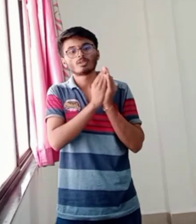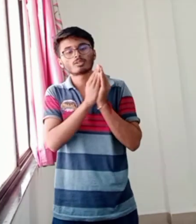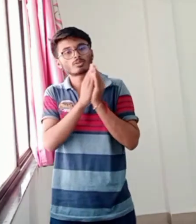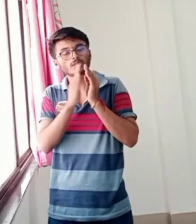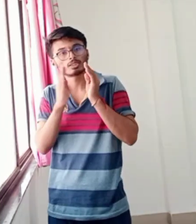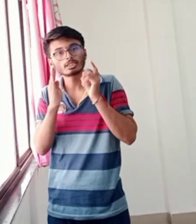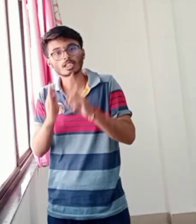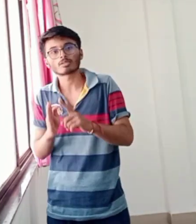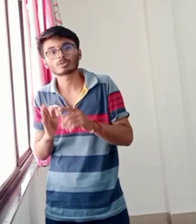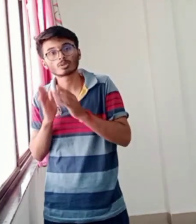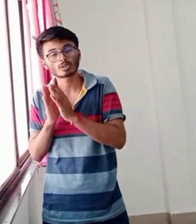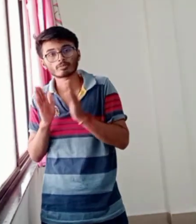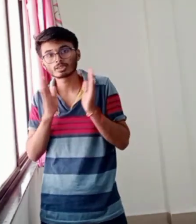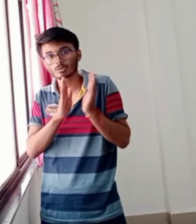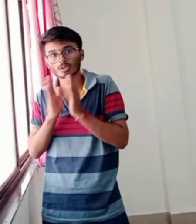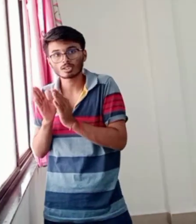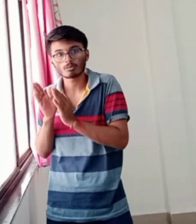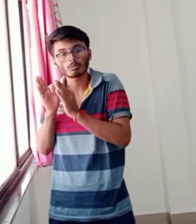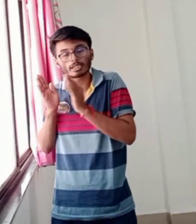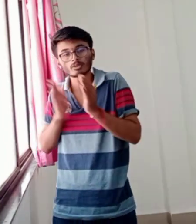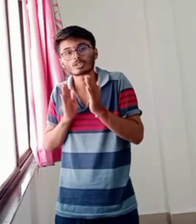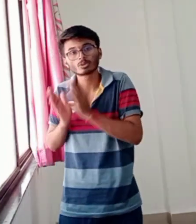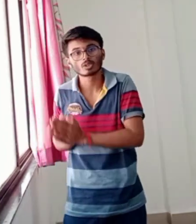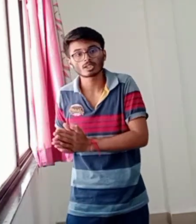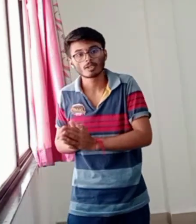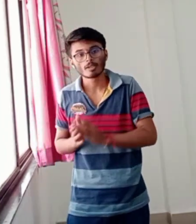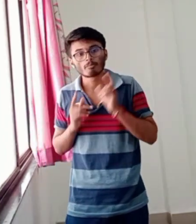the derived sugar, means sugar bind to the sugar by the